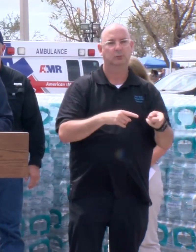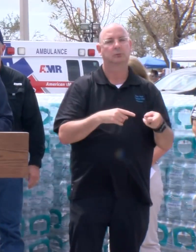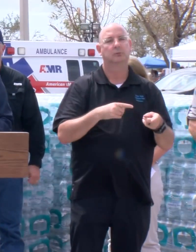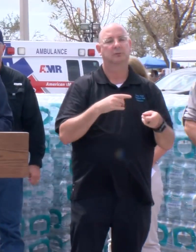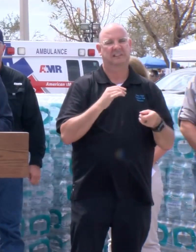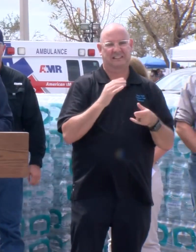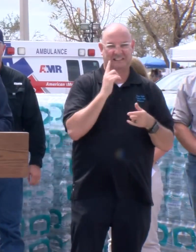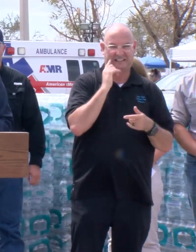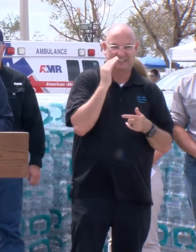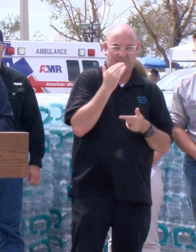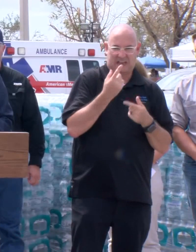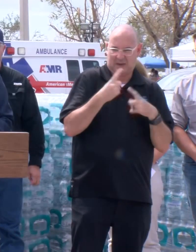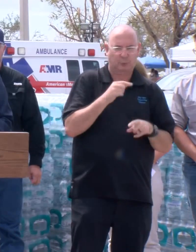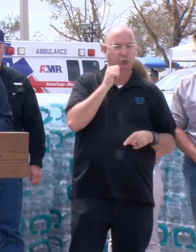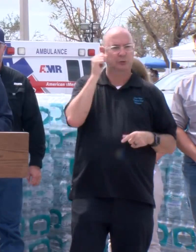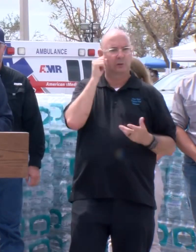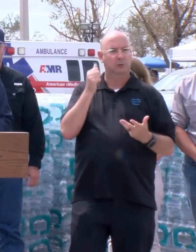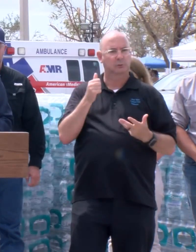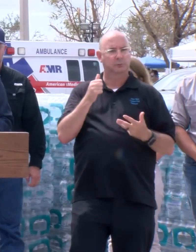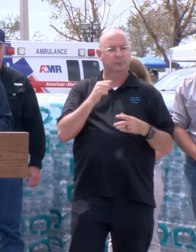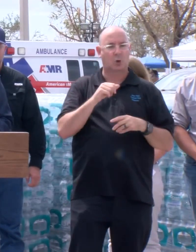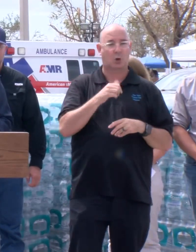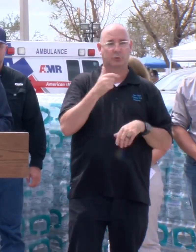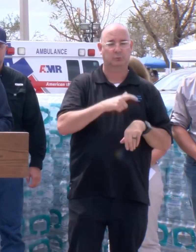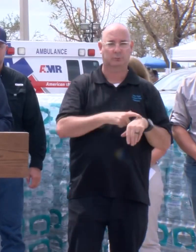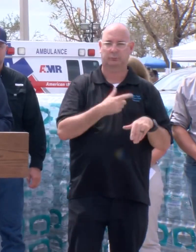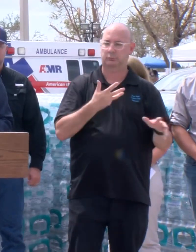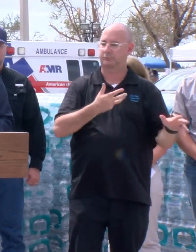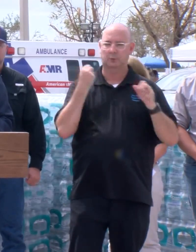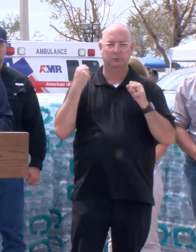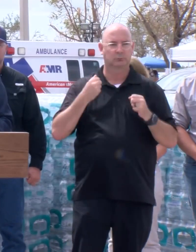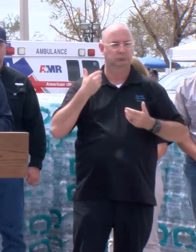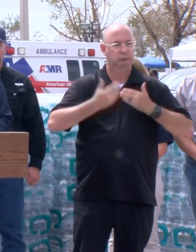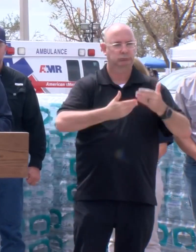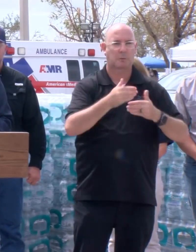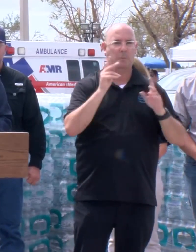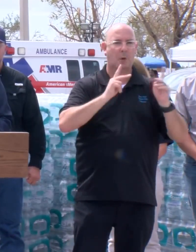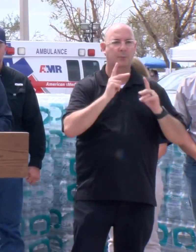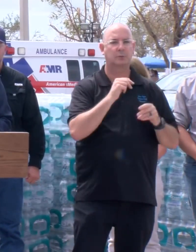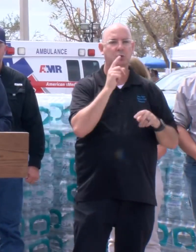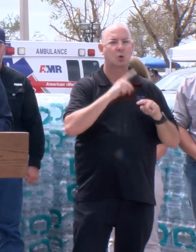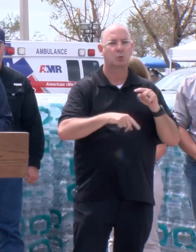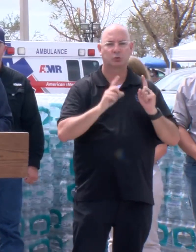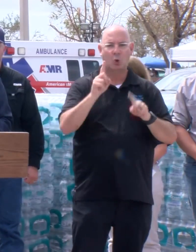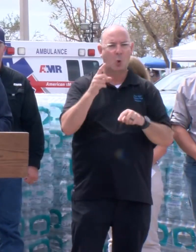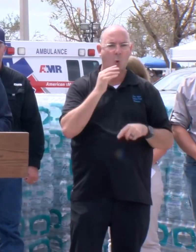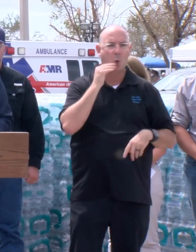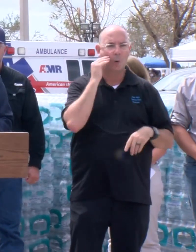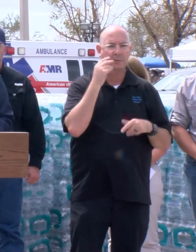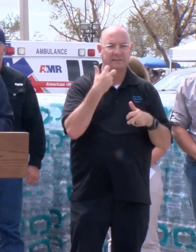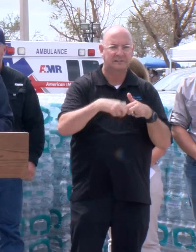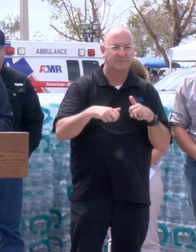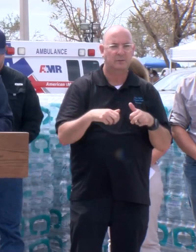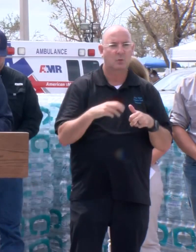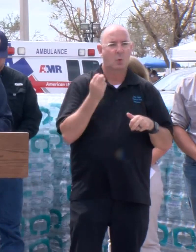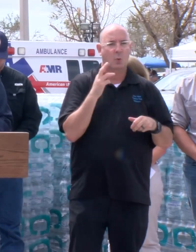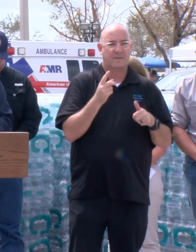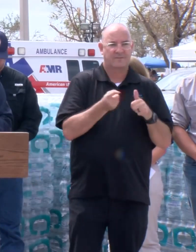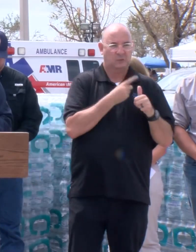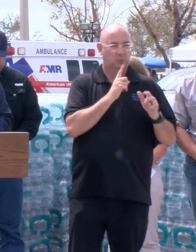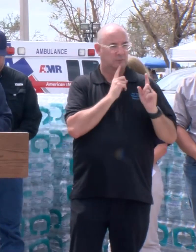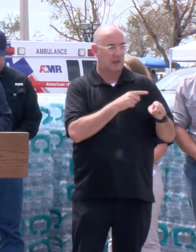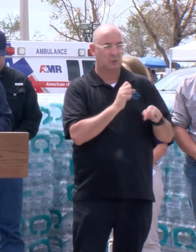long hours for a lot of people. People that displaced has been really tough. All the first responders have been working around the clock. These